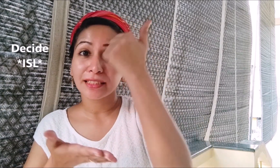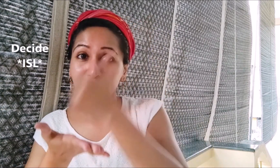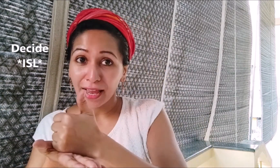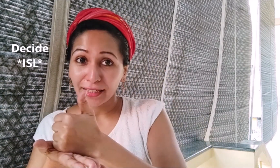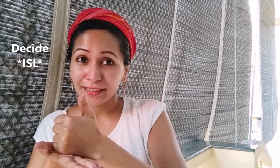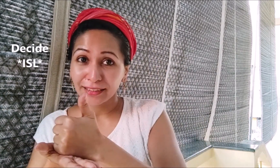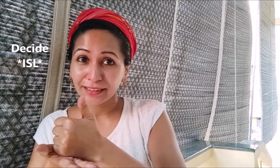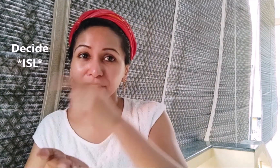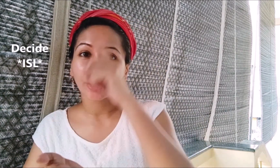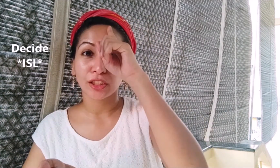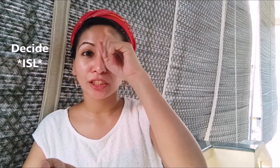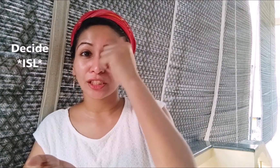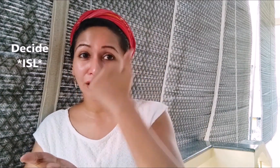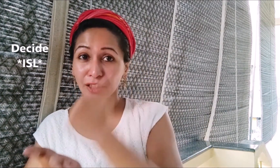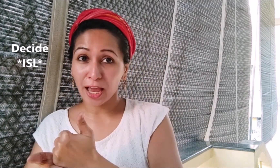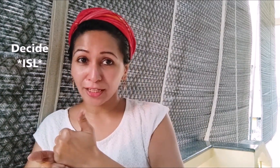Decide, decide,